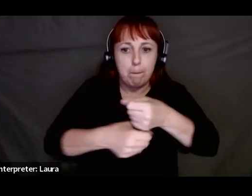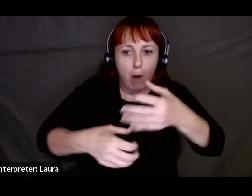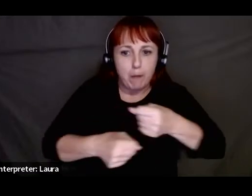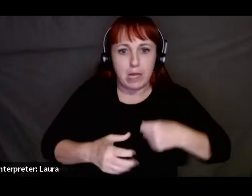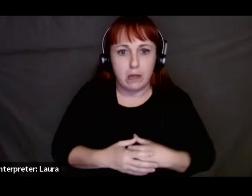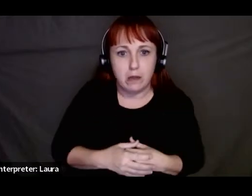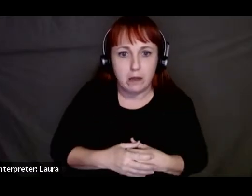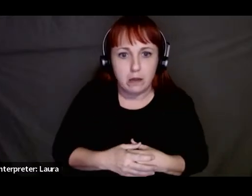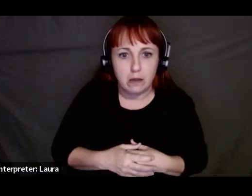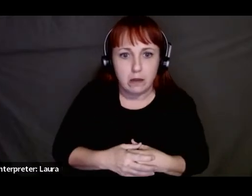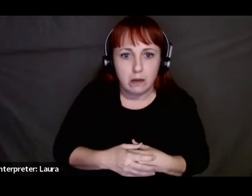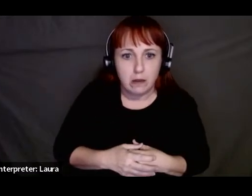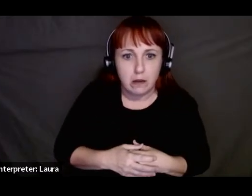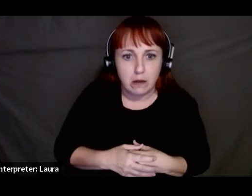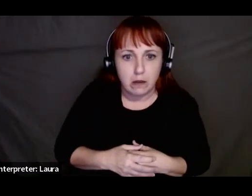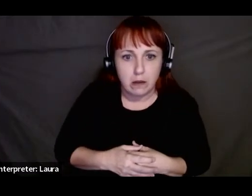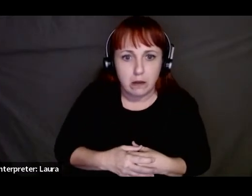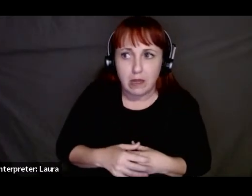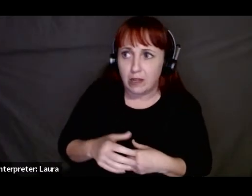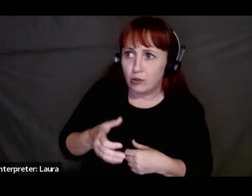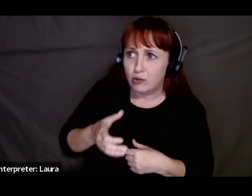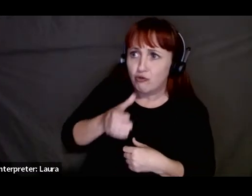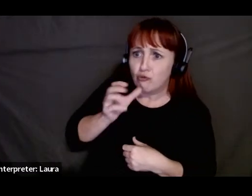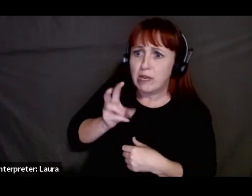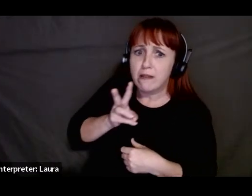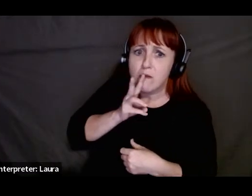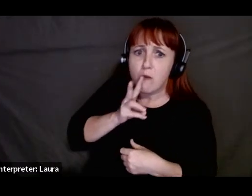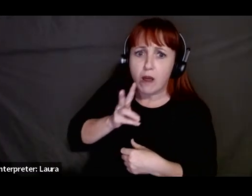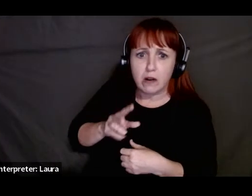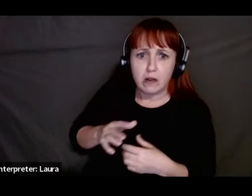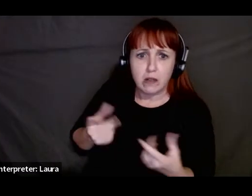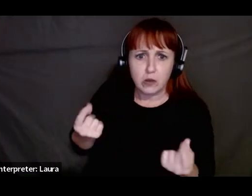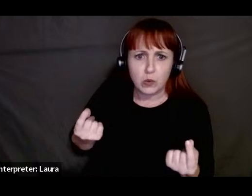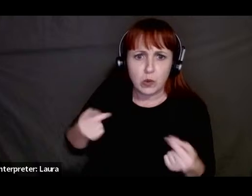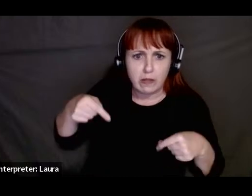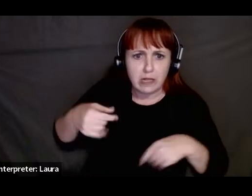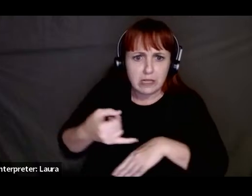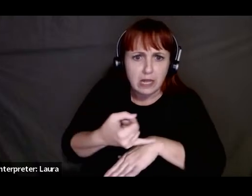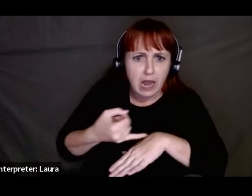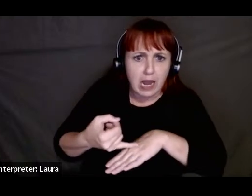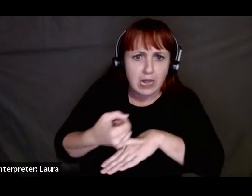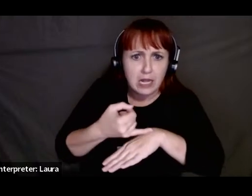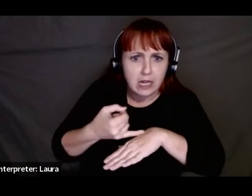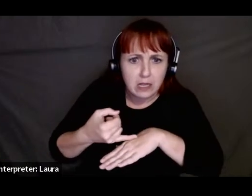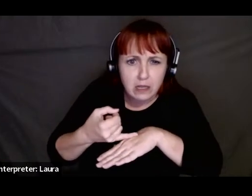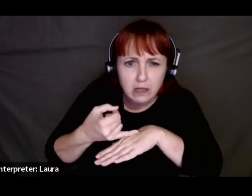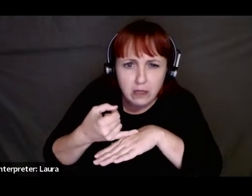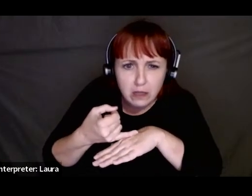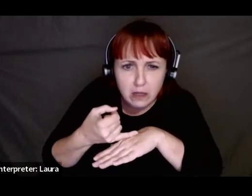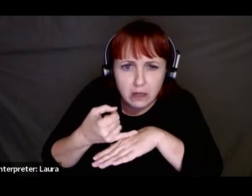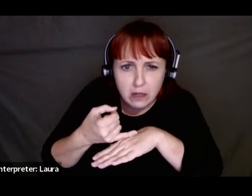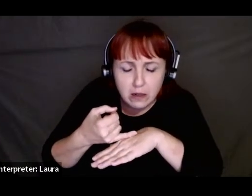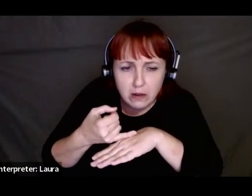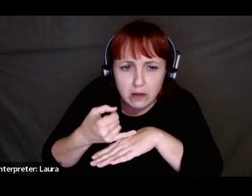And we're supposed to continue drinking that water. The same thing that happens at Pōhakuloa, it's going to happen